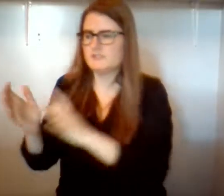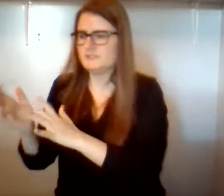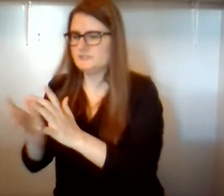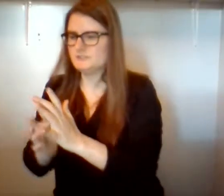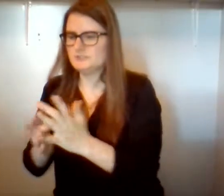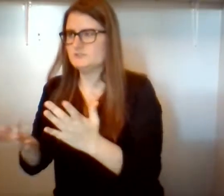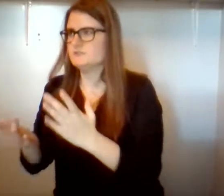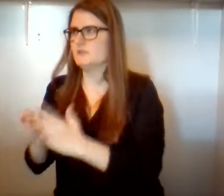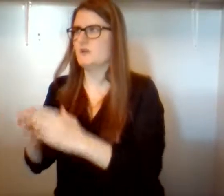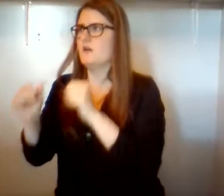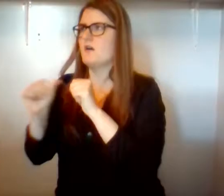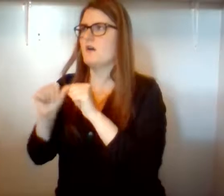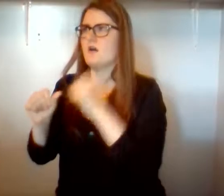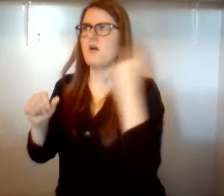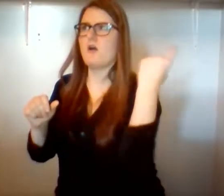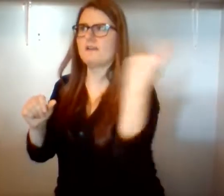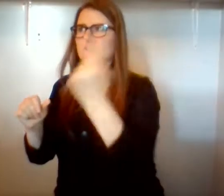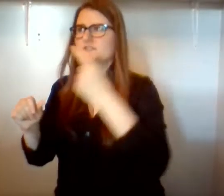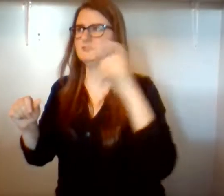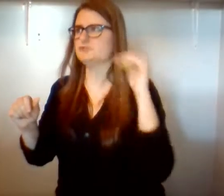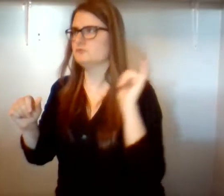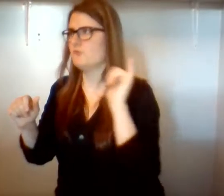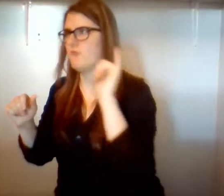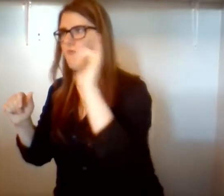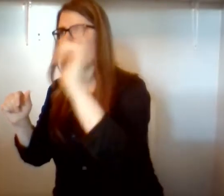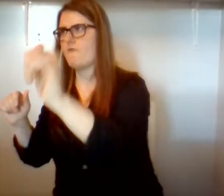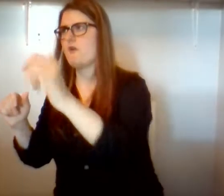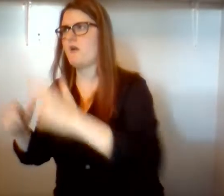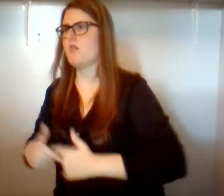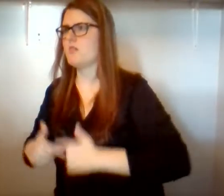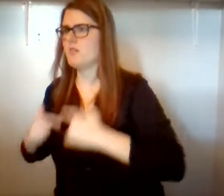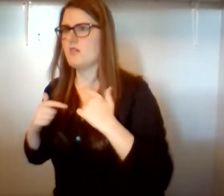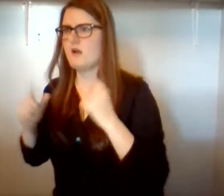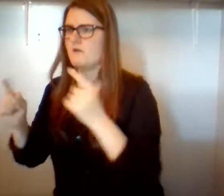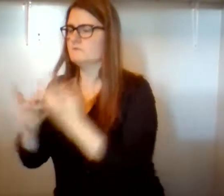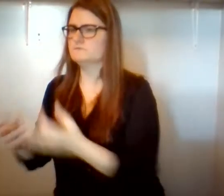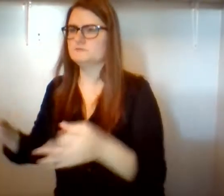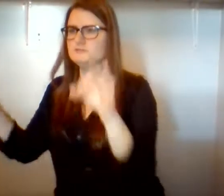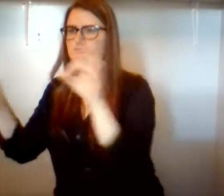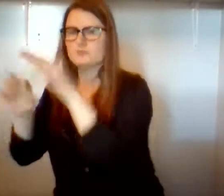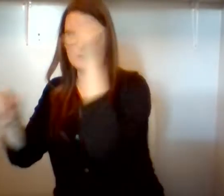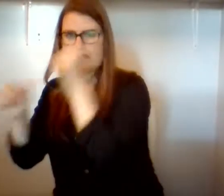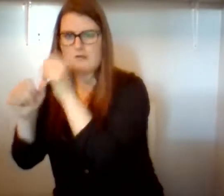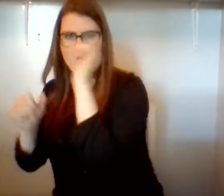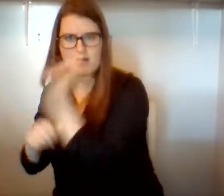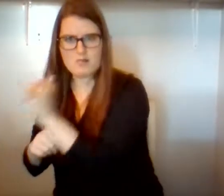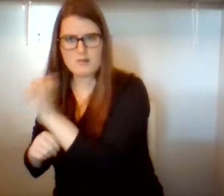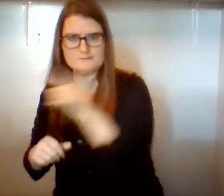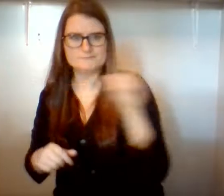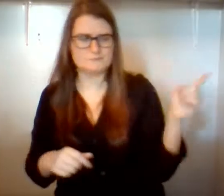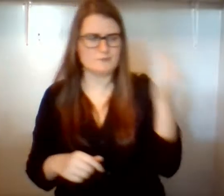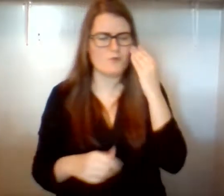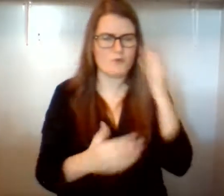Jesus, Santa is simply pitiful, and our kids should be helped to see this. Santa Claus offers only